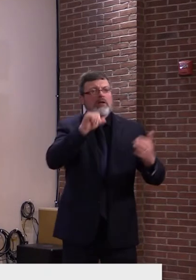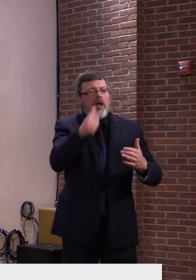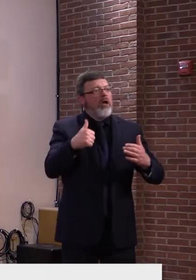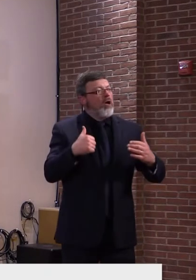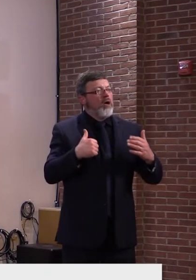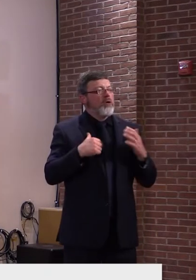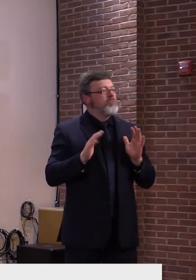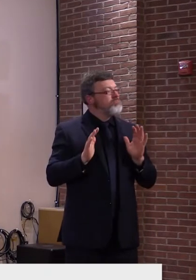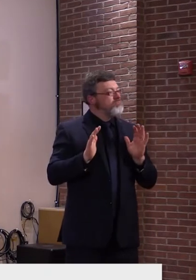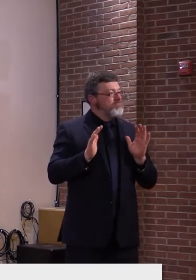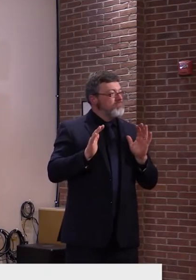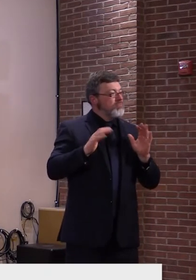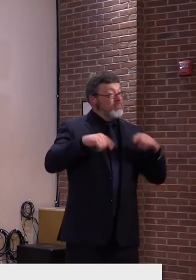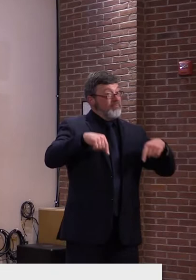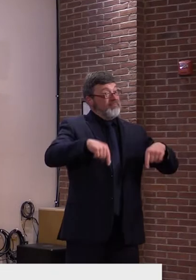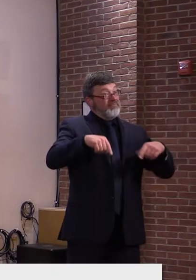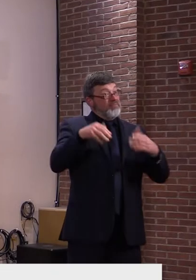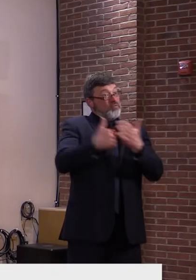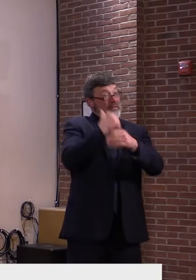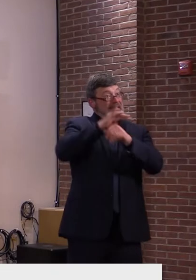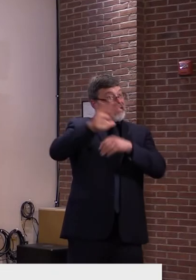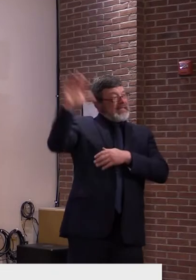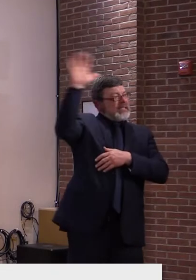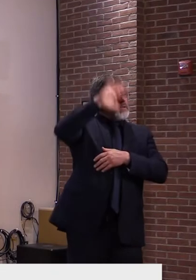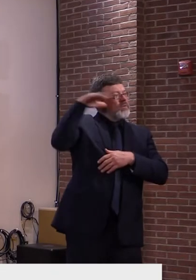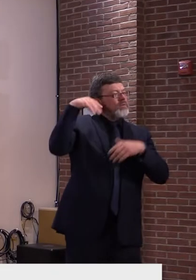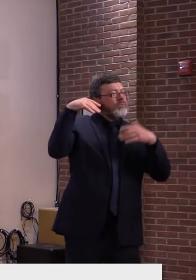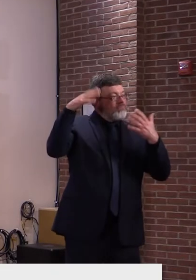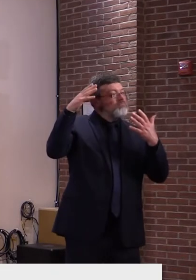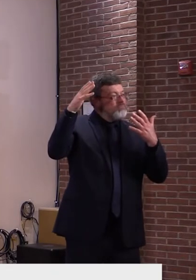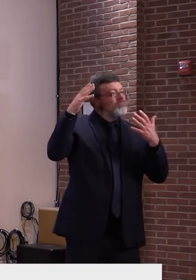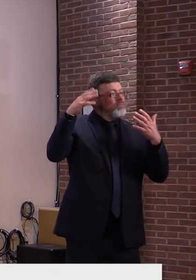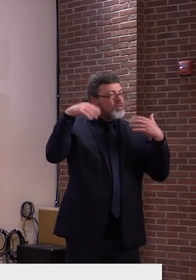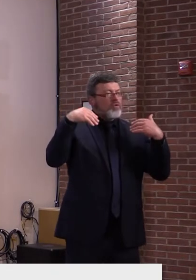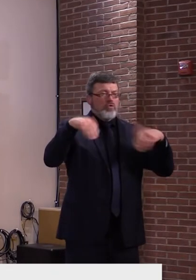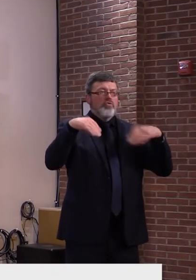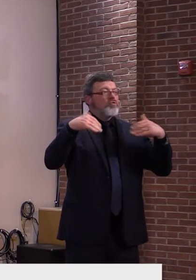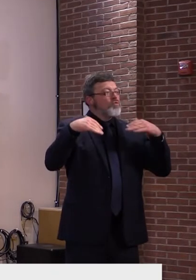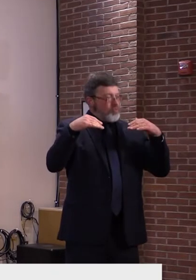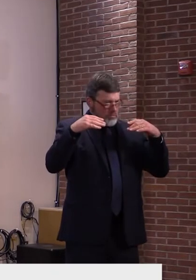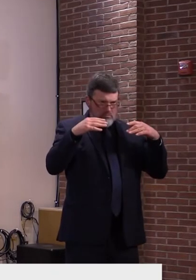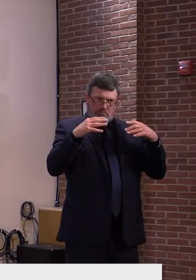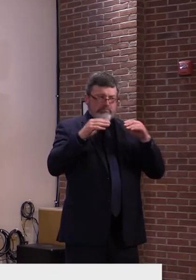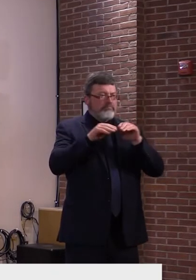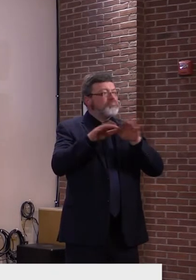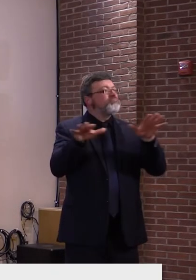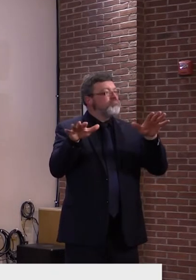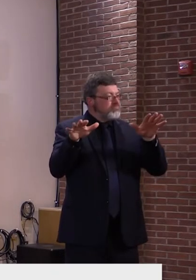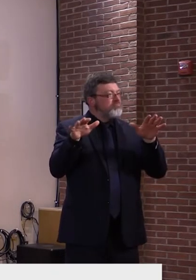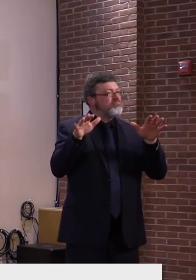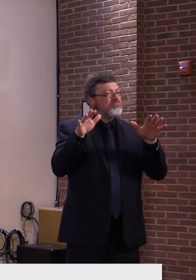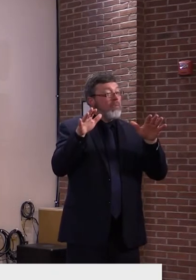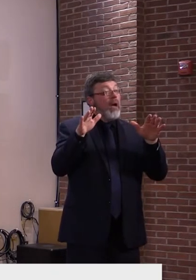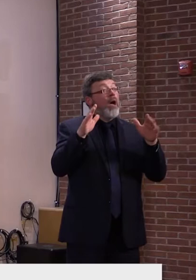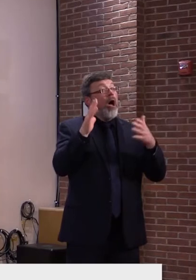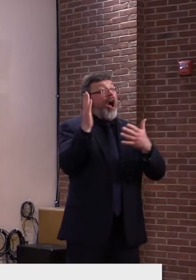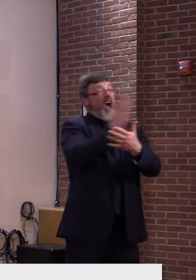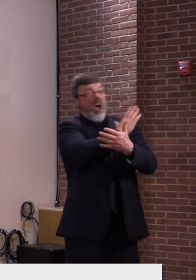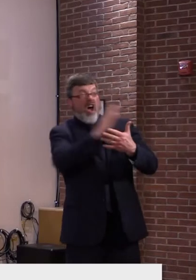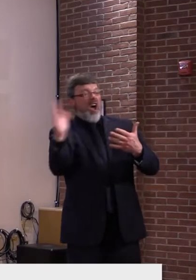region like the Northeast, where the CDC level of community transmission is medium, the guidance is just